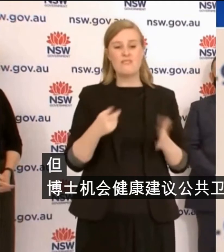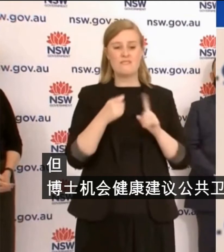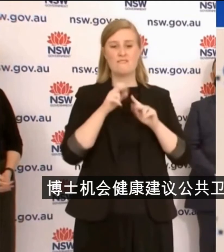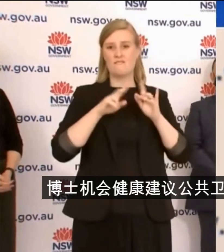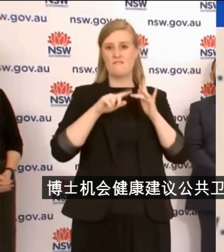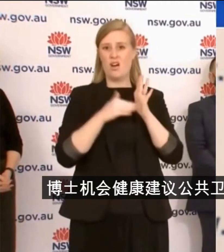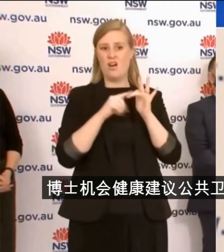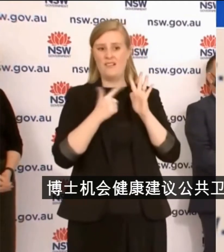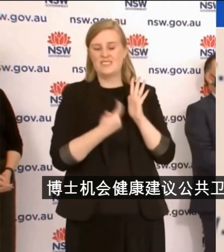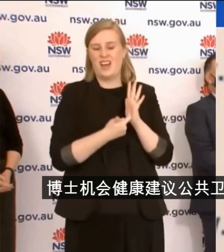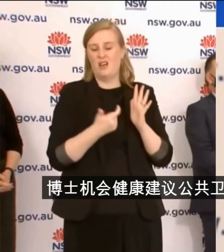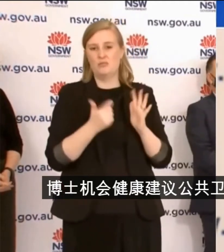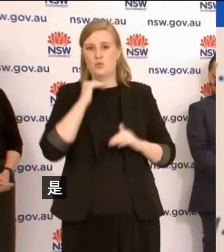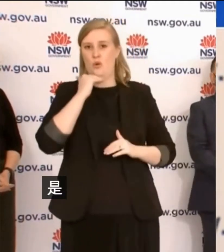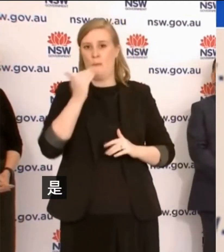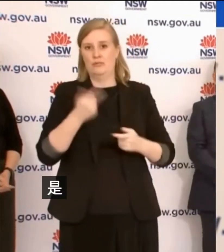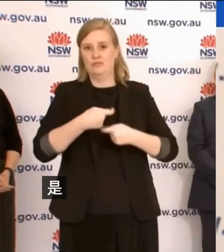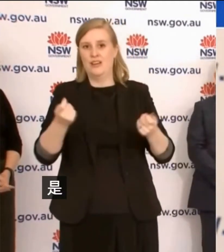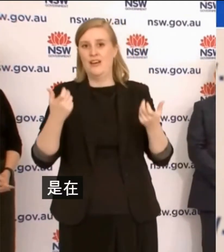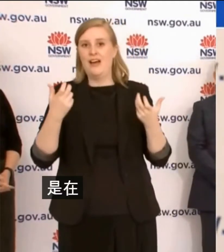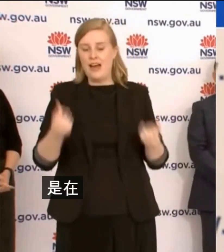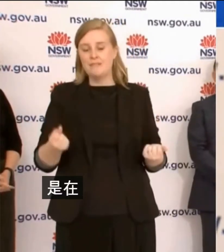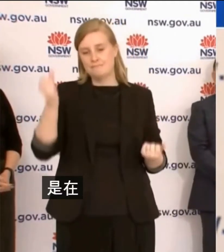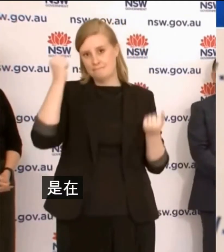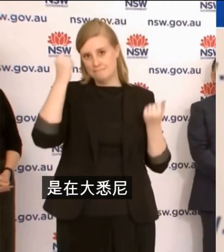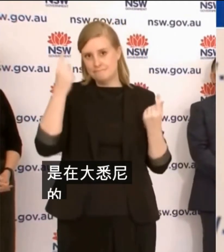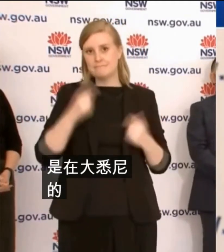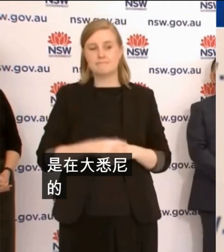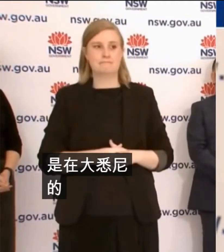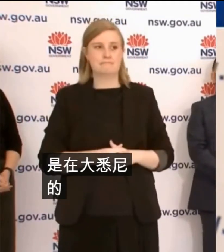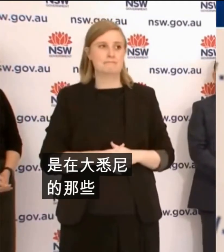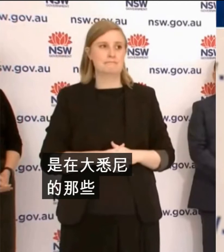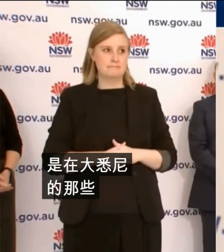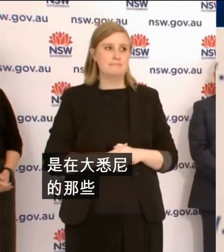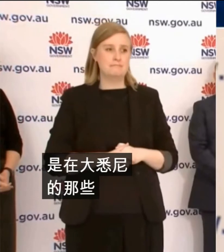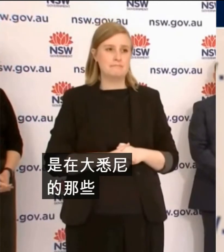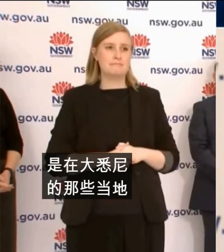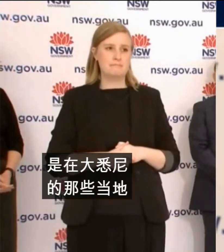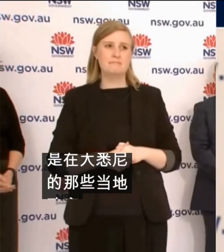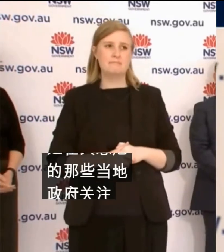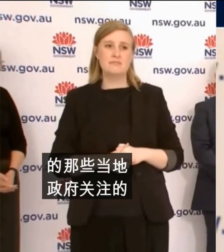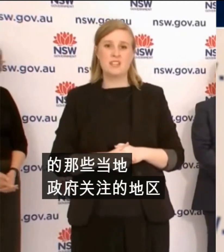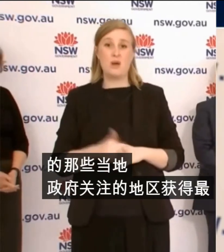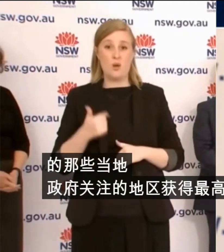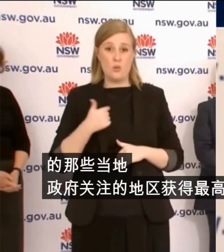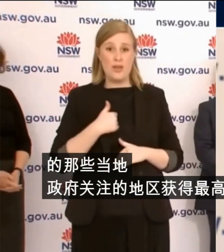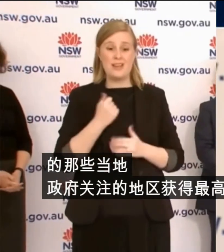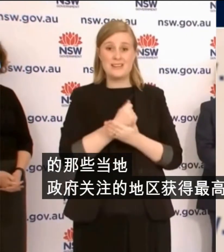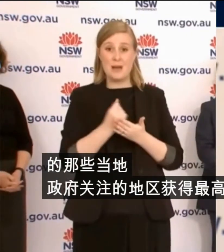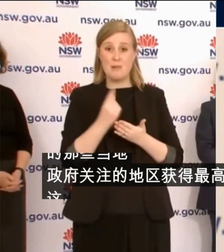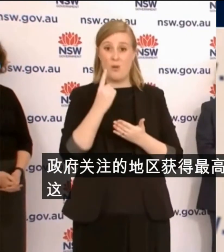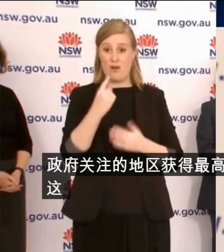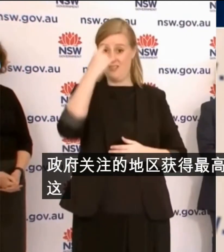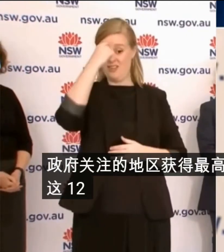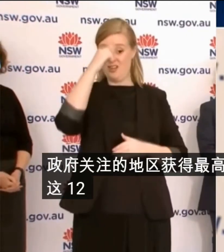advice, the advice of the public health team, is to gate the highest rates of vaccination we can in those local government areas of concern. In